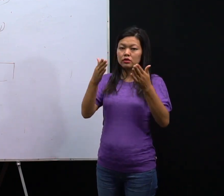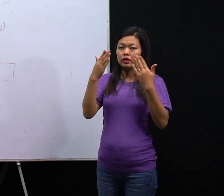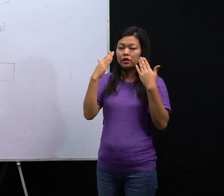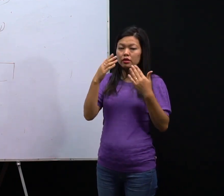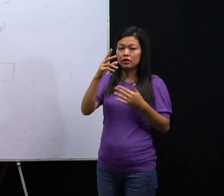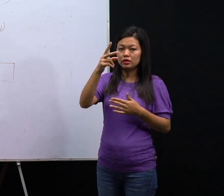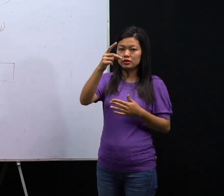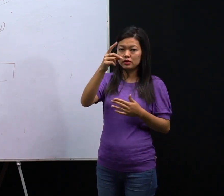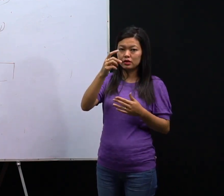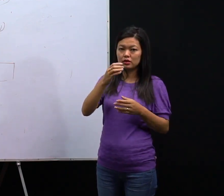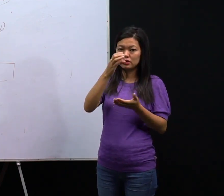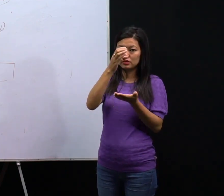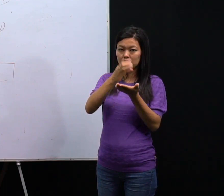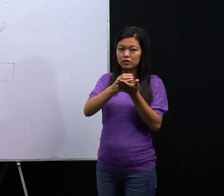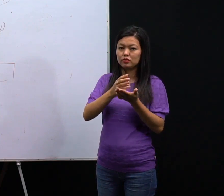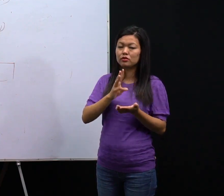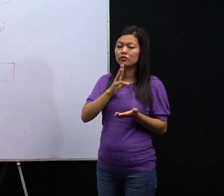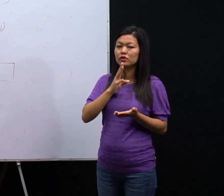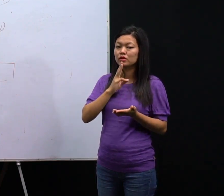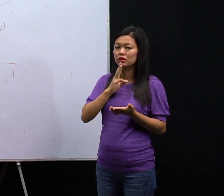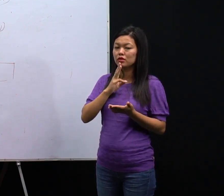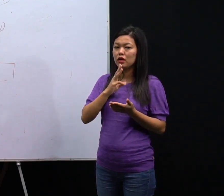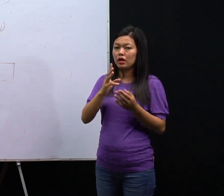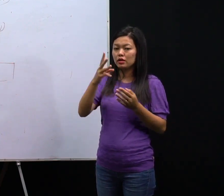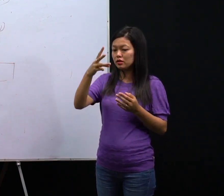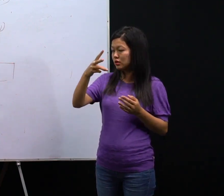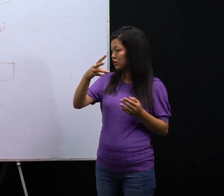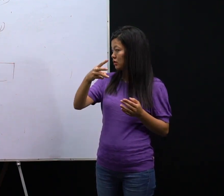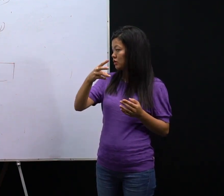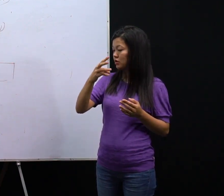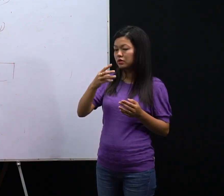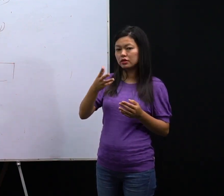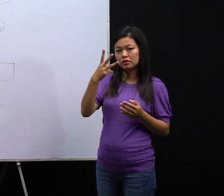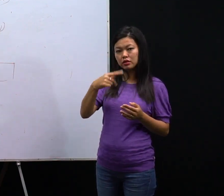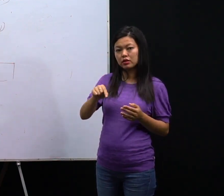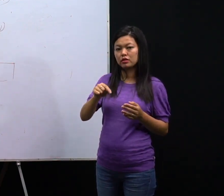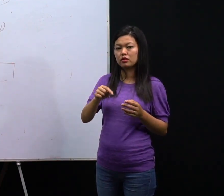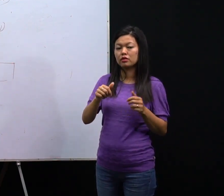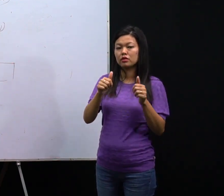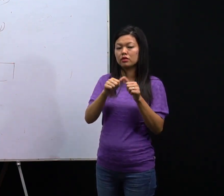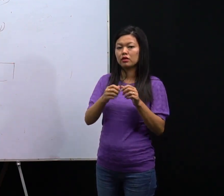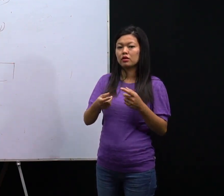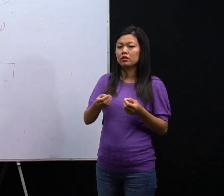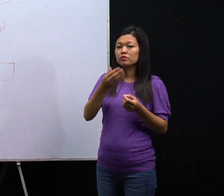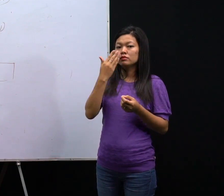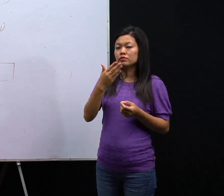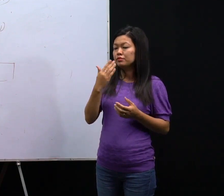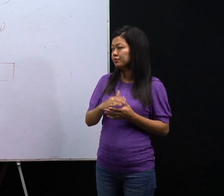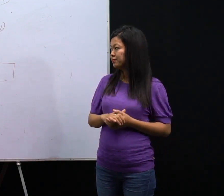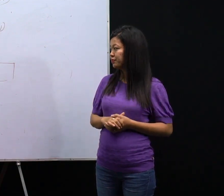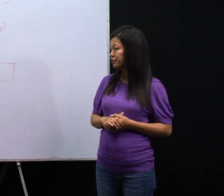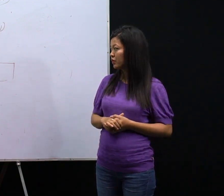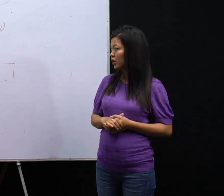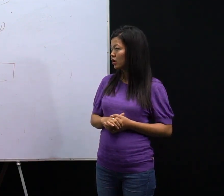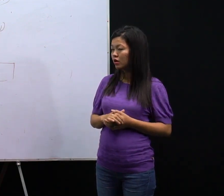That means now the third would be air. Right, air. Now this air is also transparent, and this glass